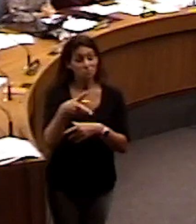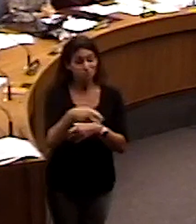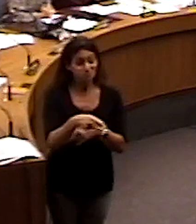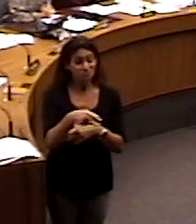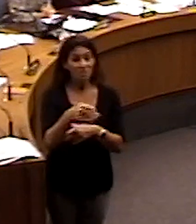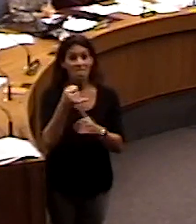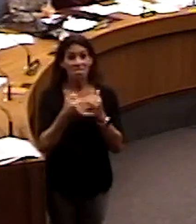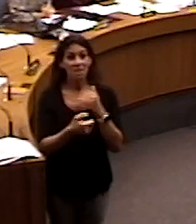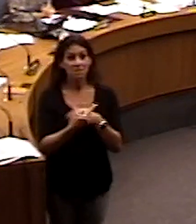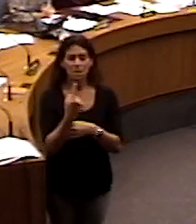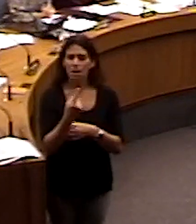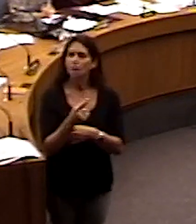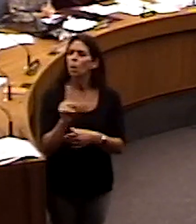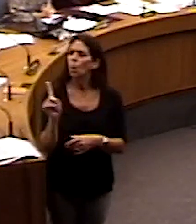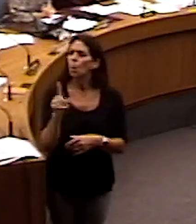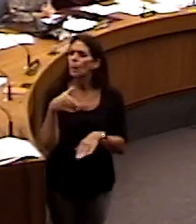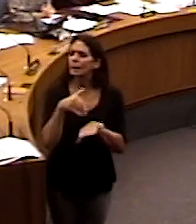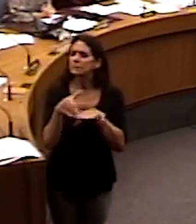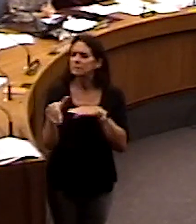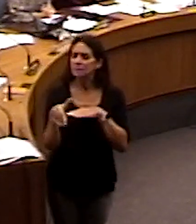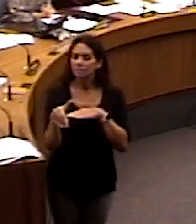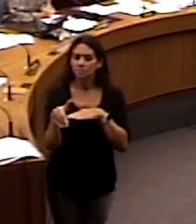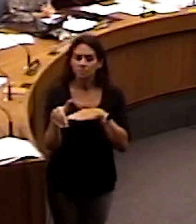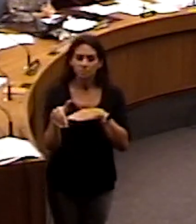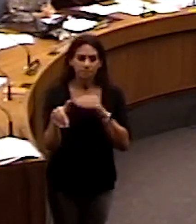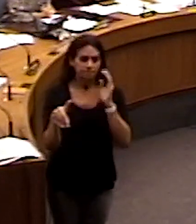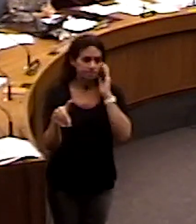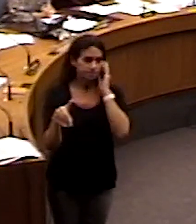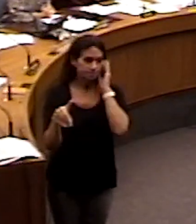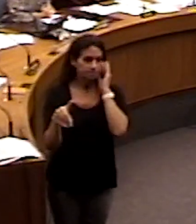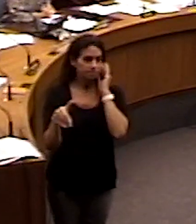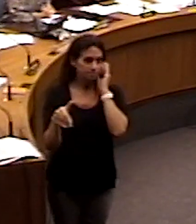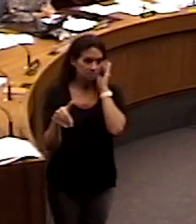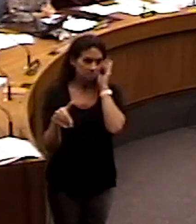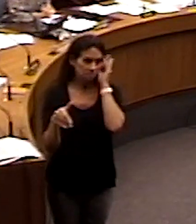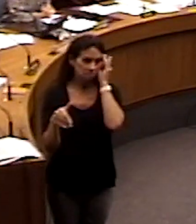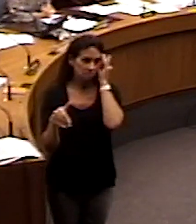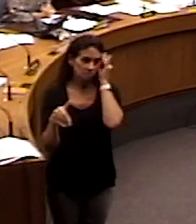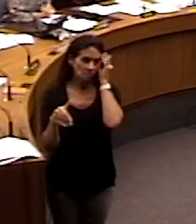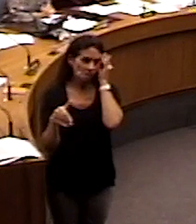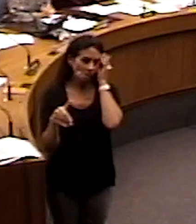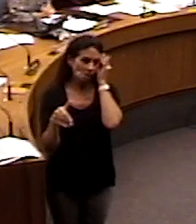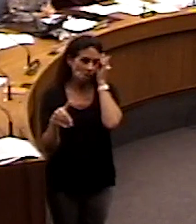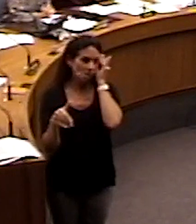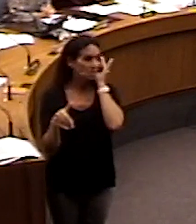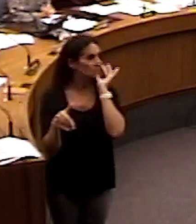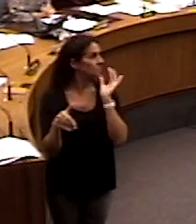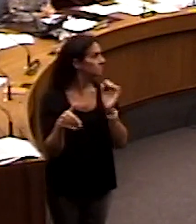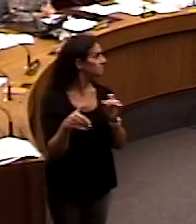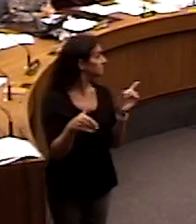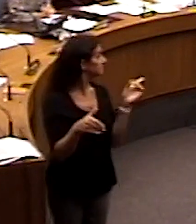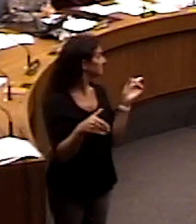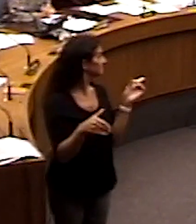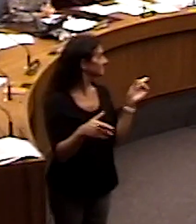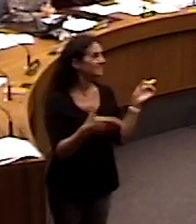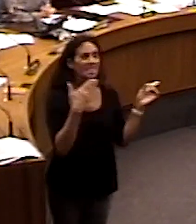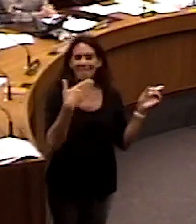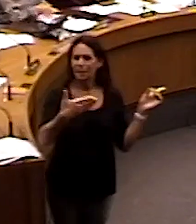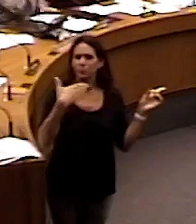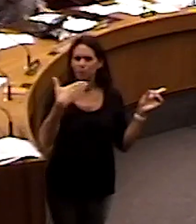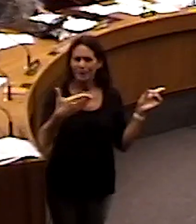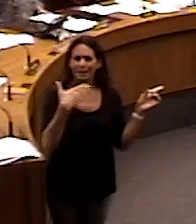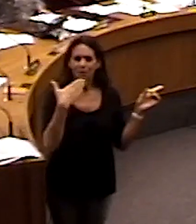could. Where would I send it? Here. Here's my card. My email address is right on there. And I'll make sure it gets in the right hands. Yes. Thank you so much. You're welcome. Thank you. Thank